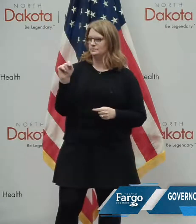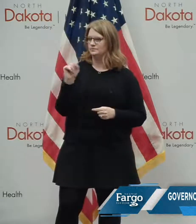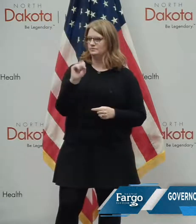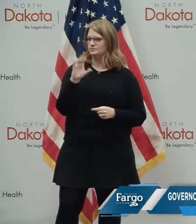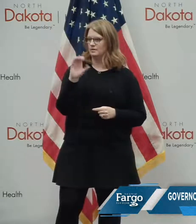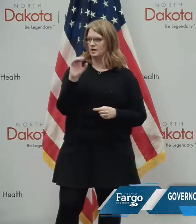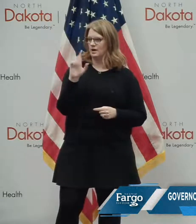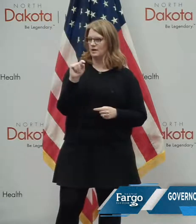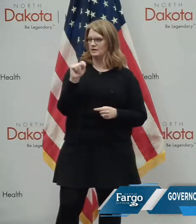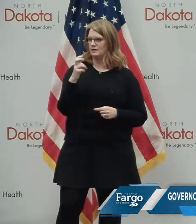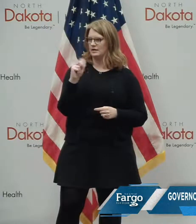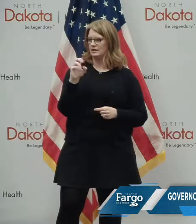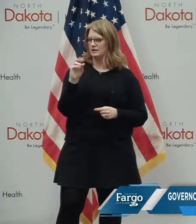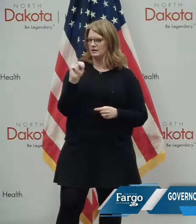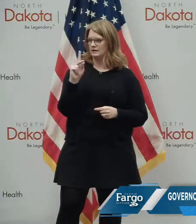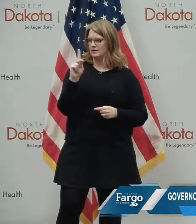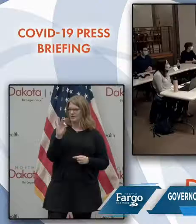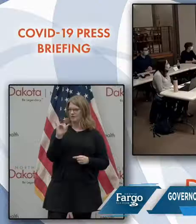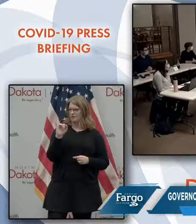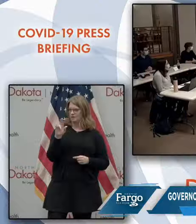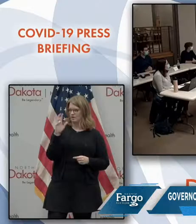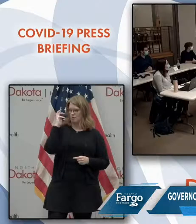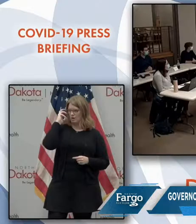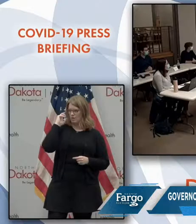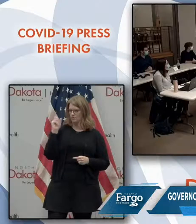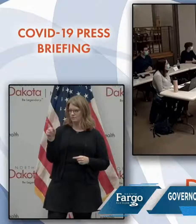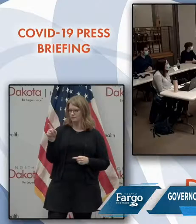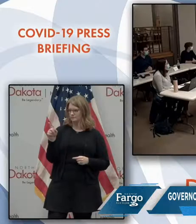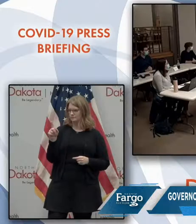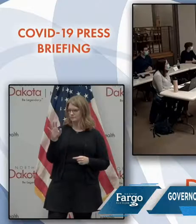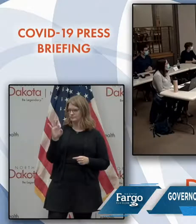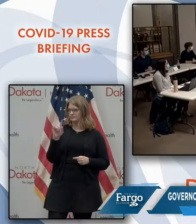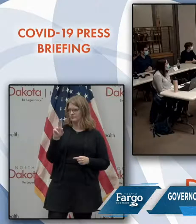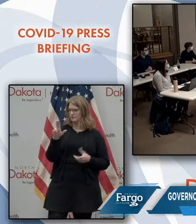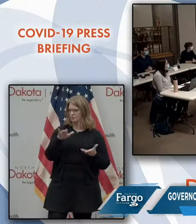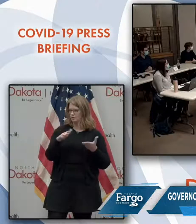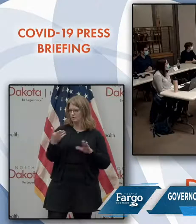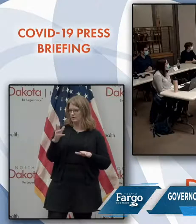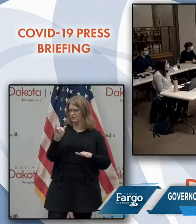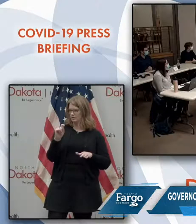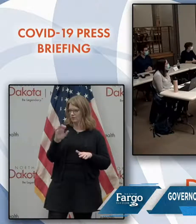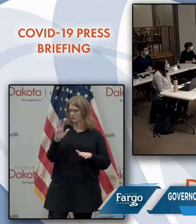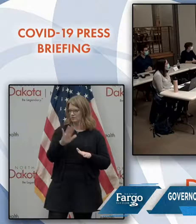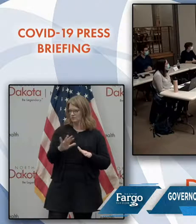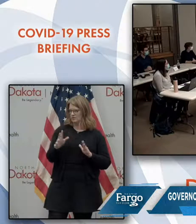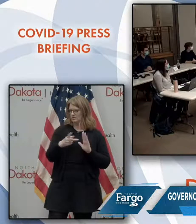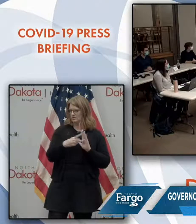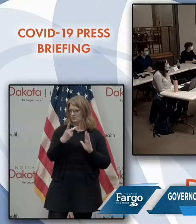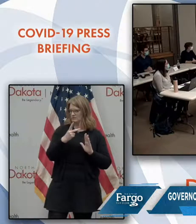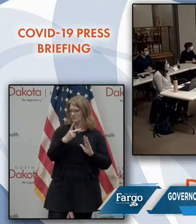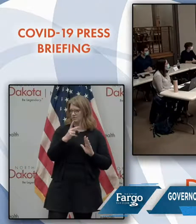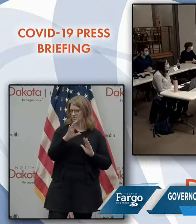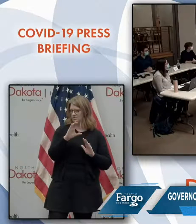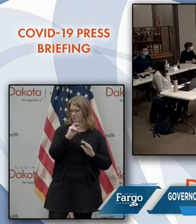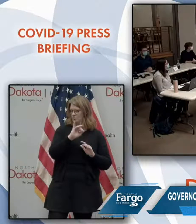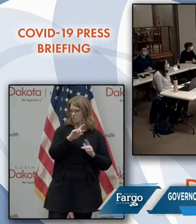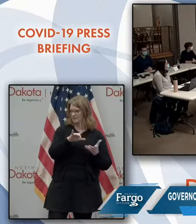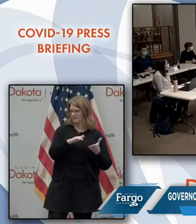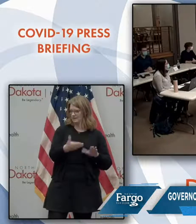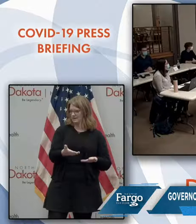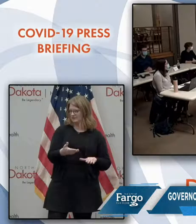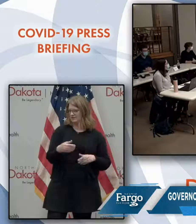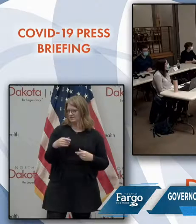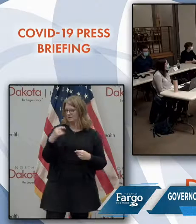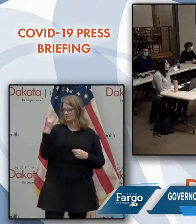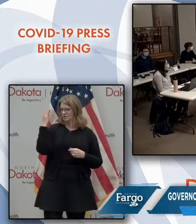Scott Hennon, WZFG KFYR Radio. The flu death rate last year was about double the COVID death rate. Why